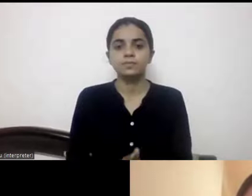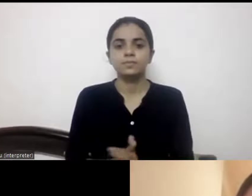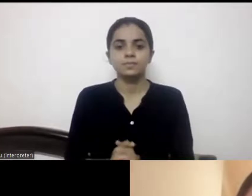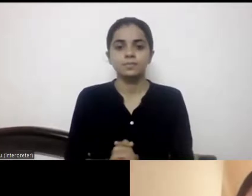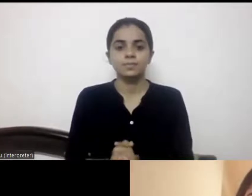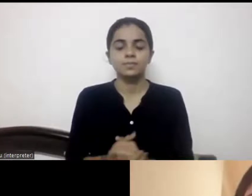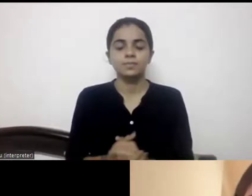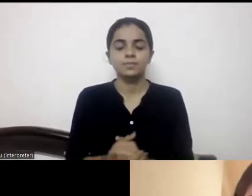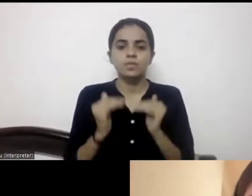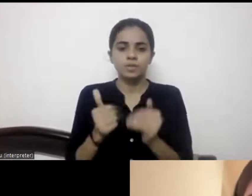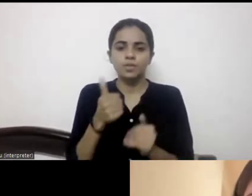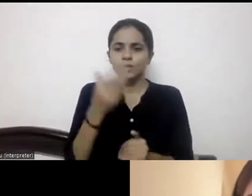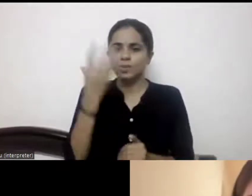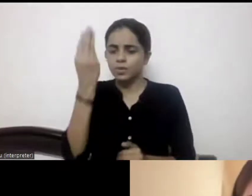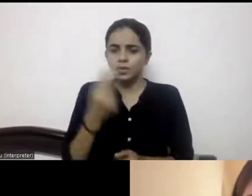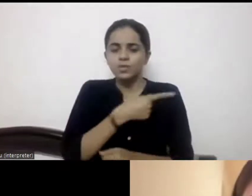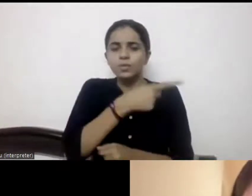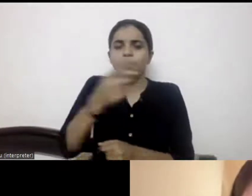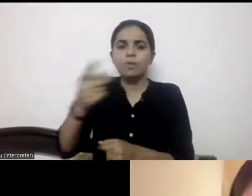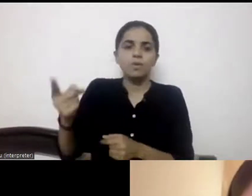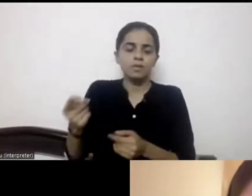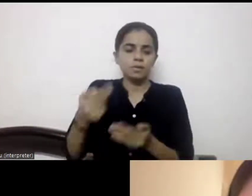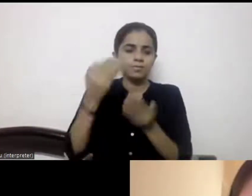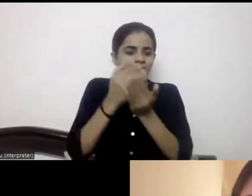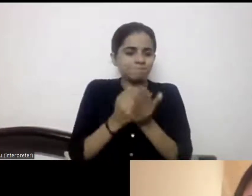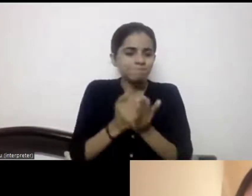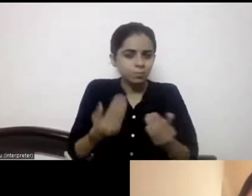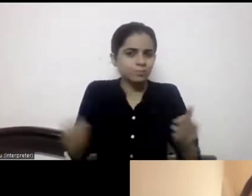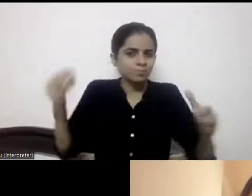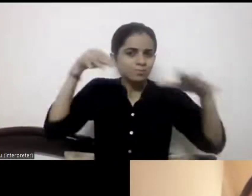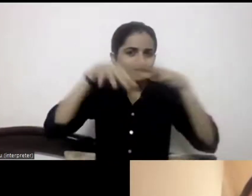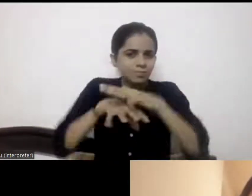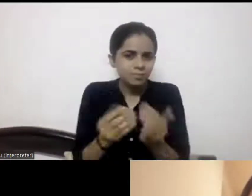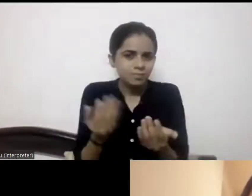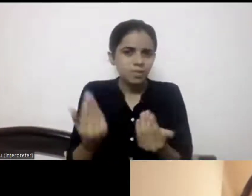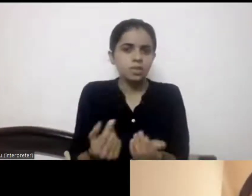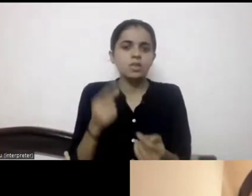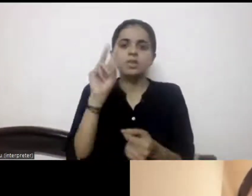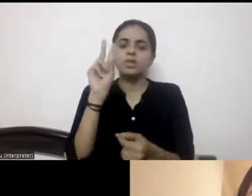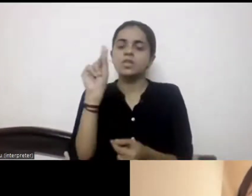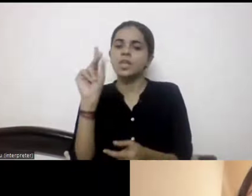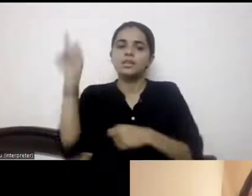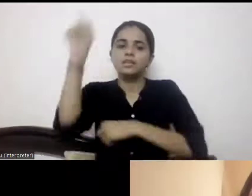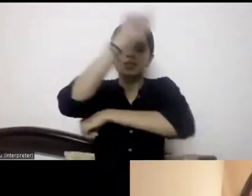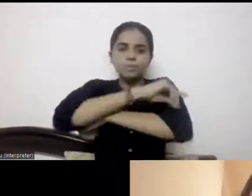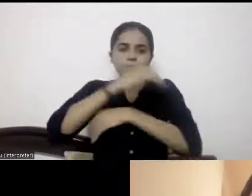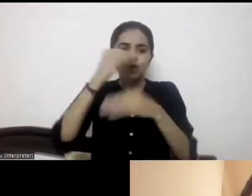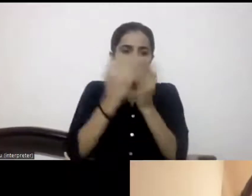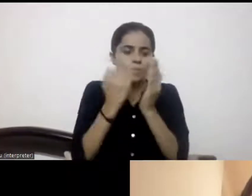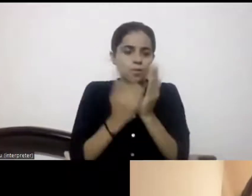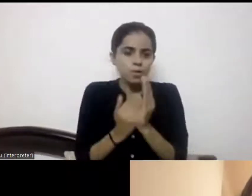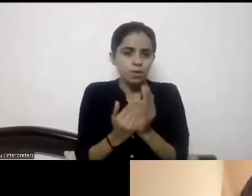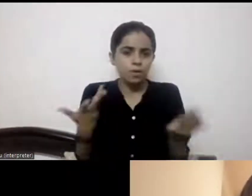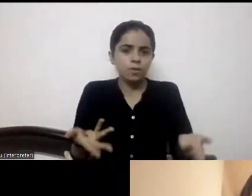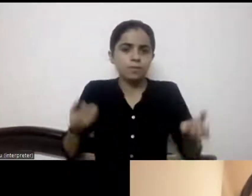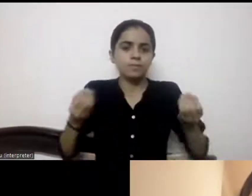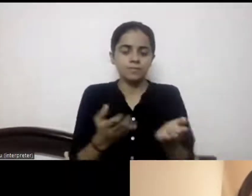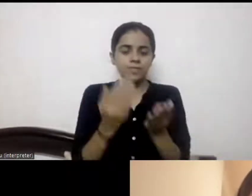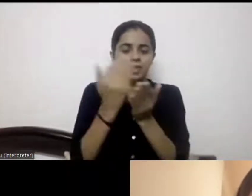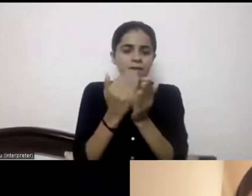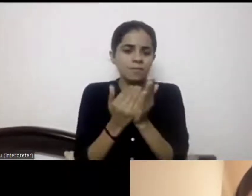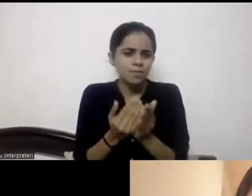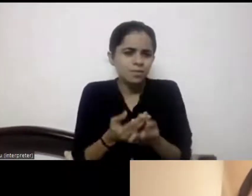So, a very good evening to all of you present here. Today is the second day of our week-long session